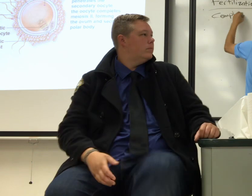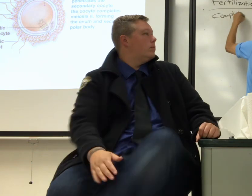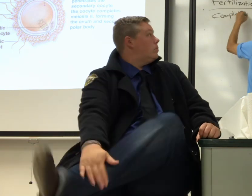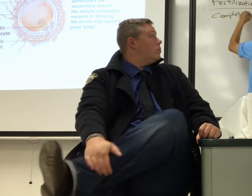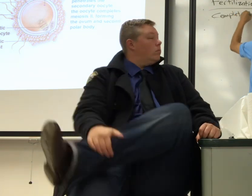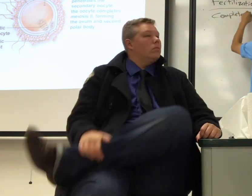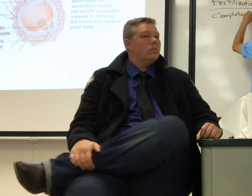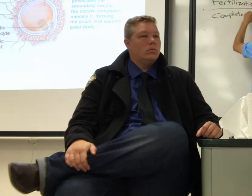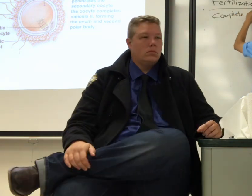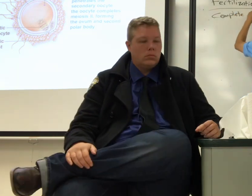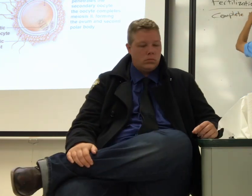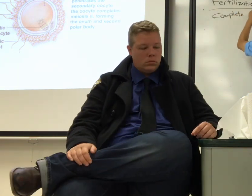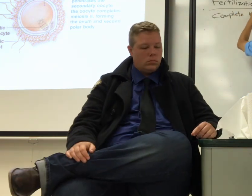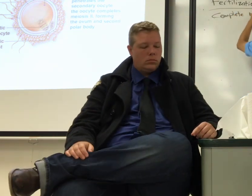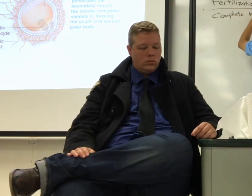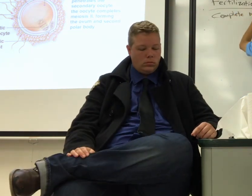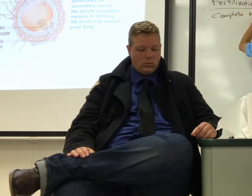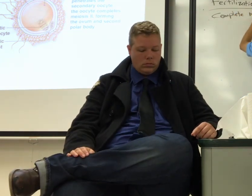Complete